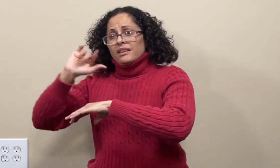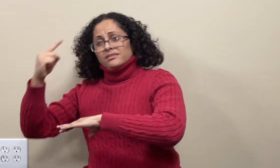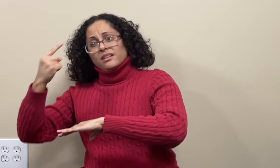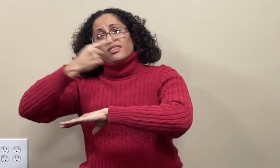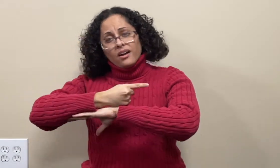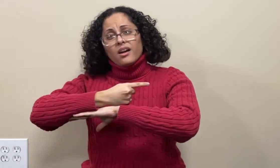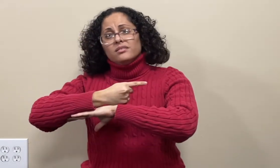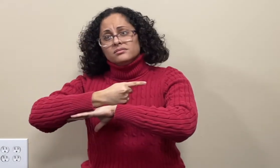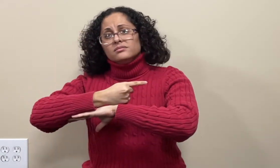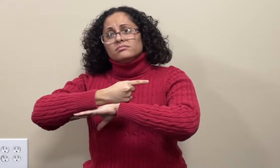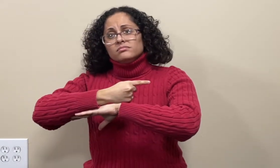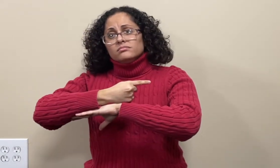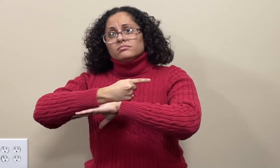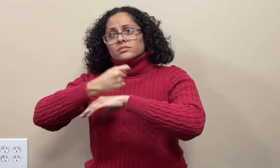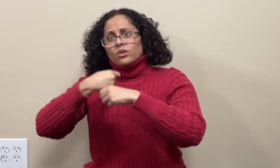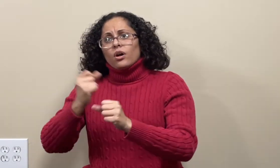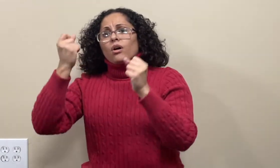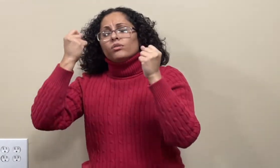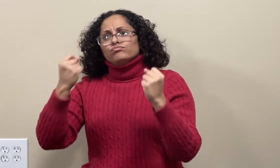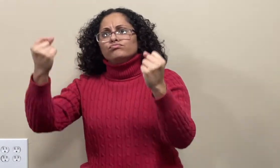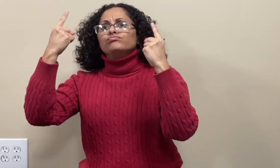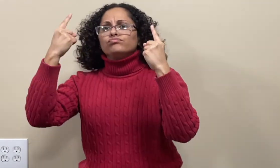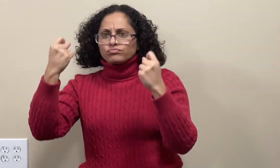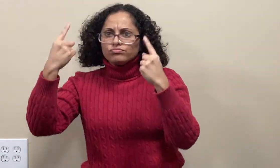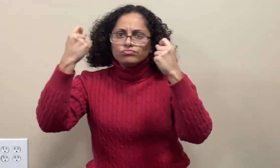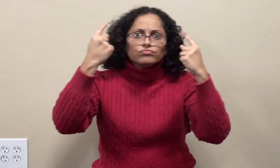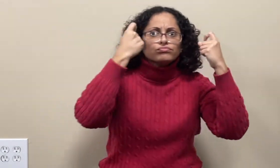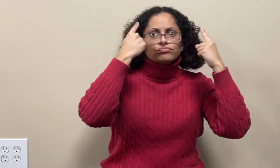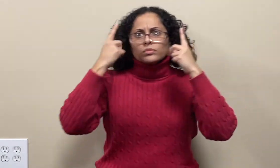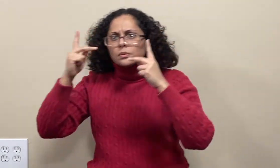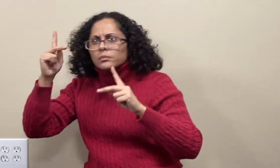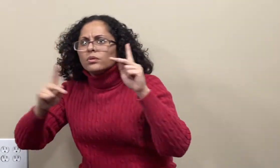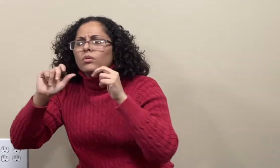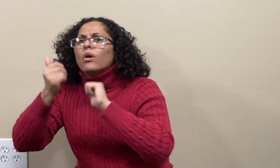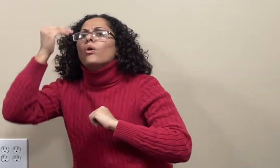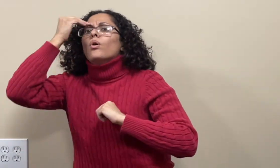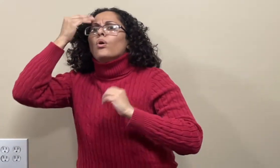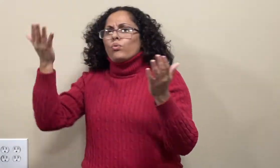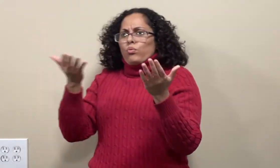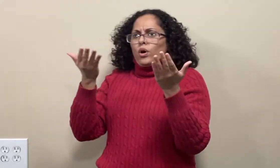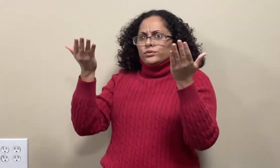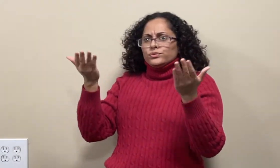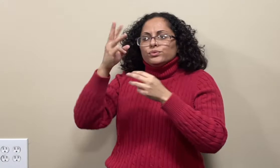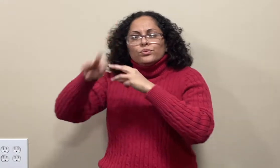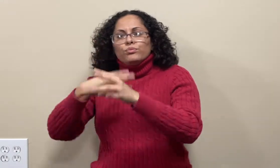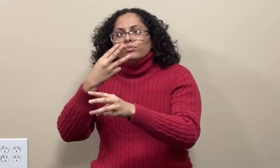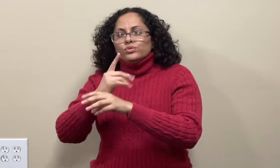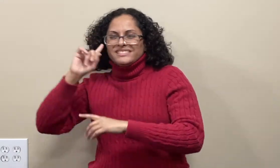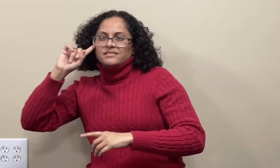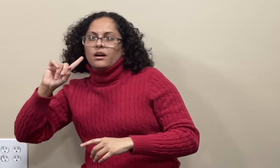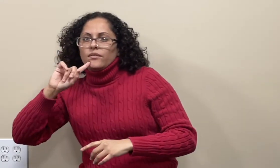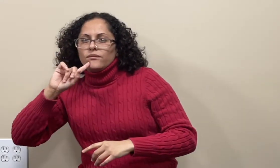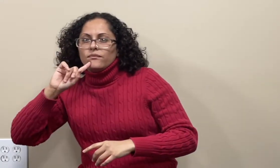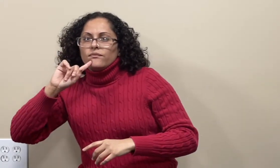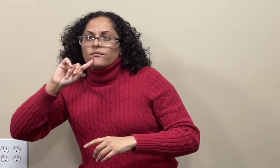help make it easier for others to understand the extent of what deaf refugees around the world are going